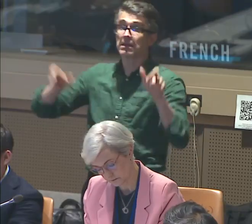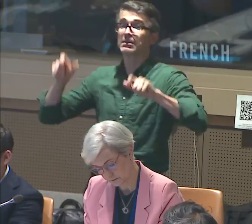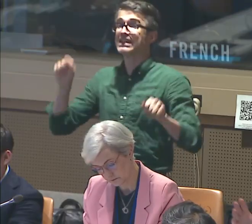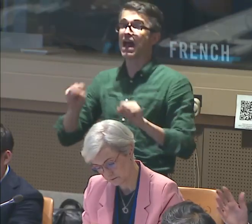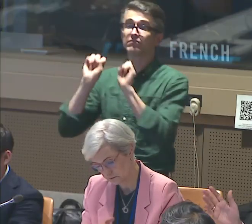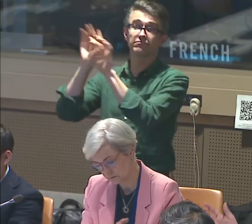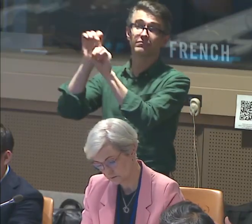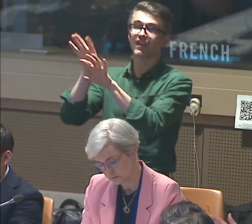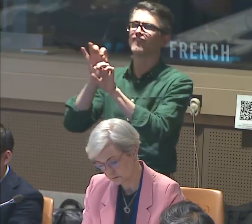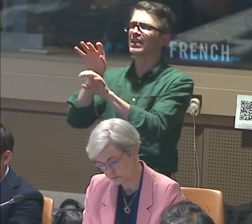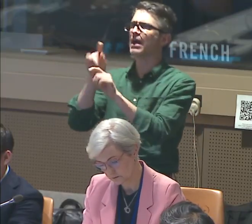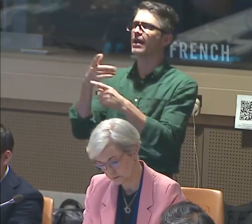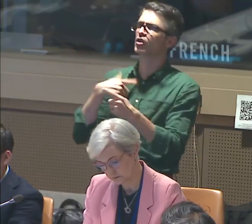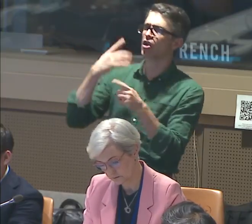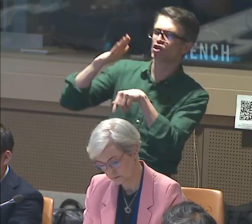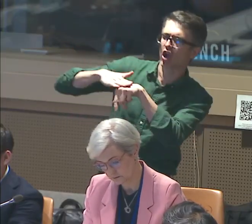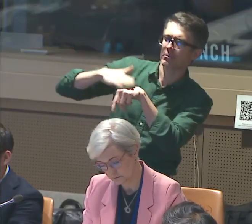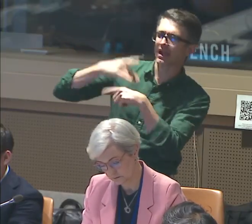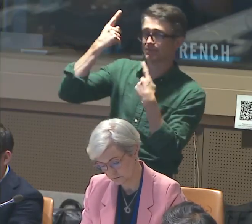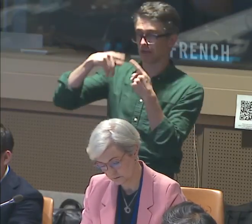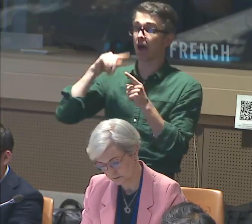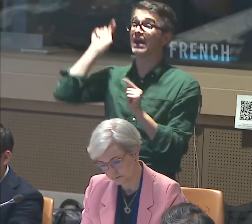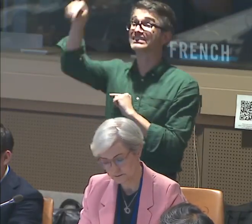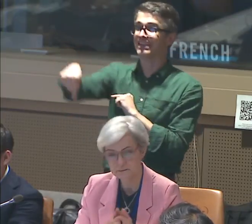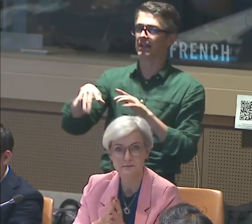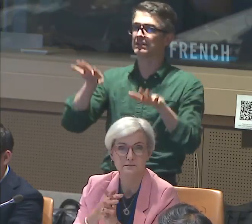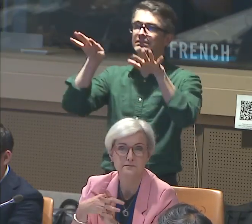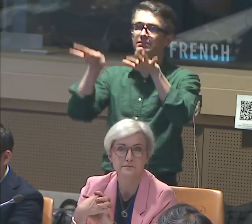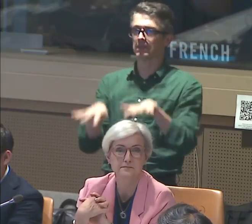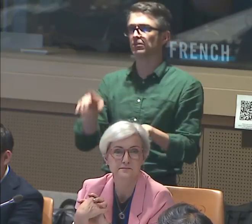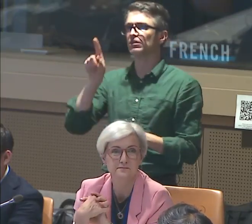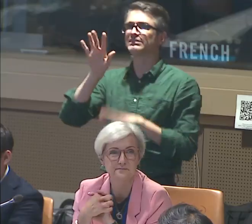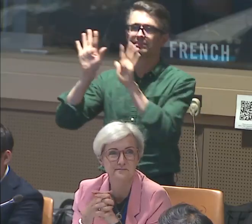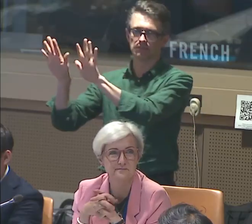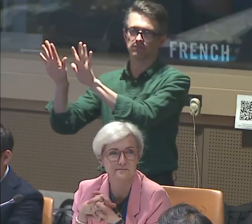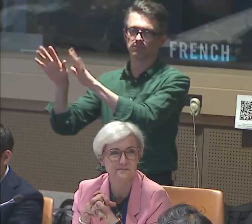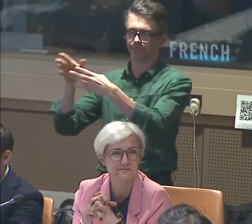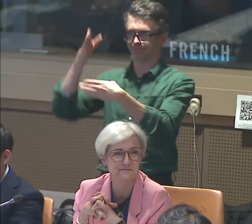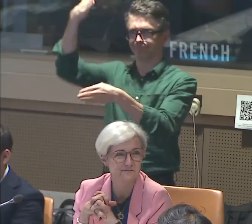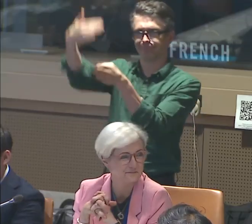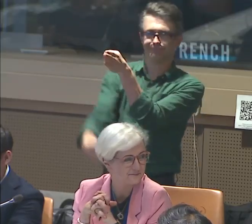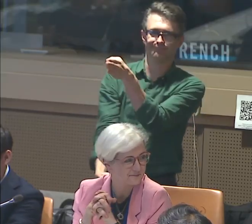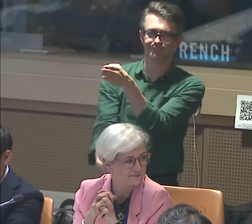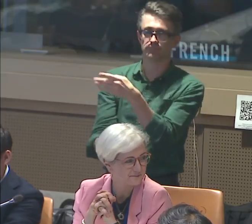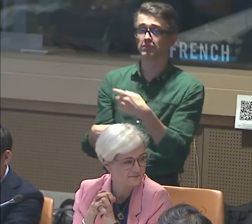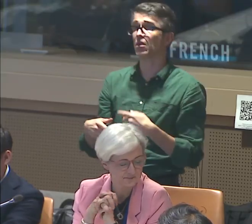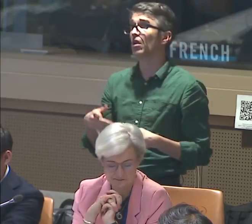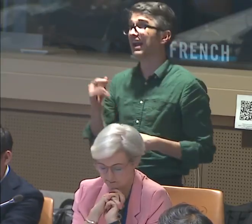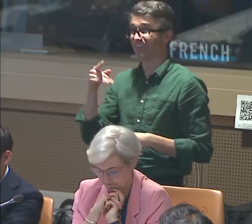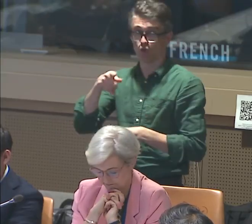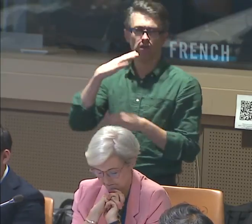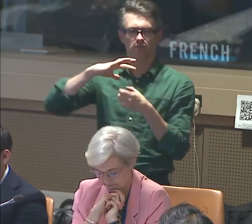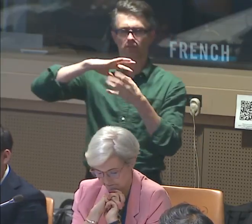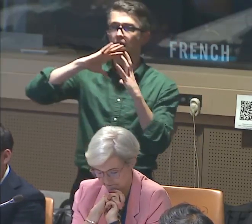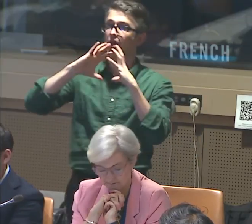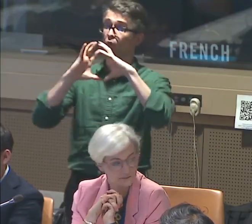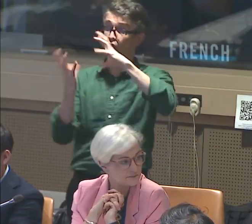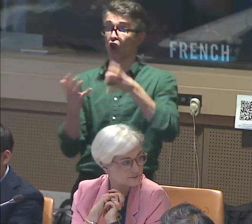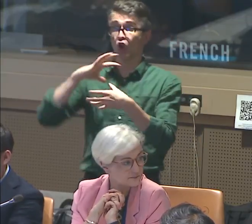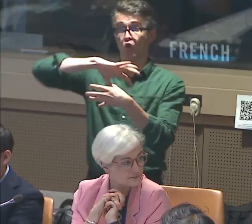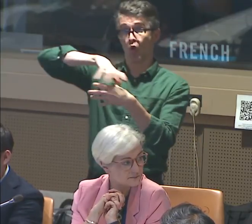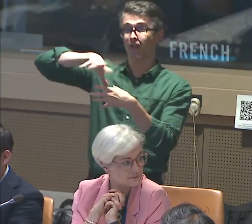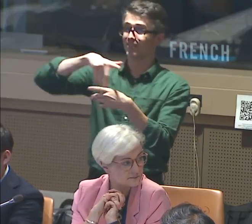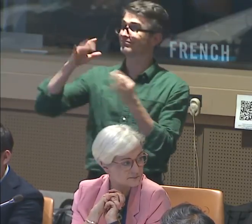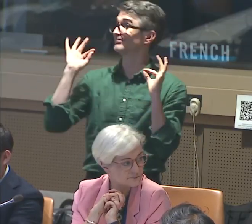have all summer in the North Hemisphere to actually comment on the